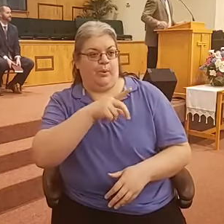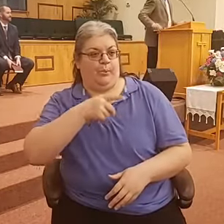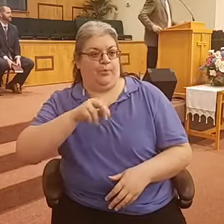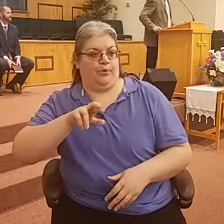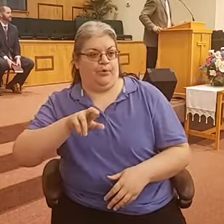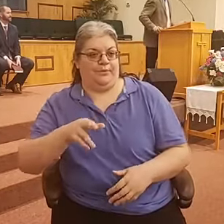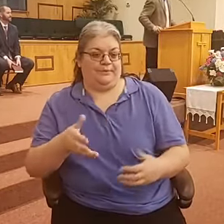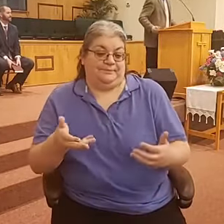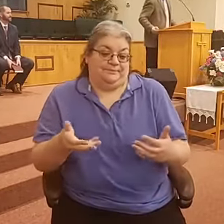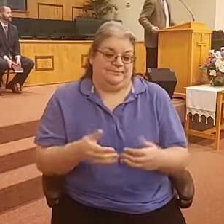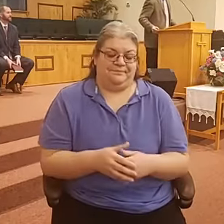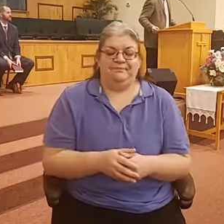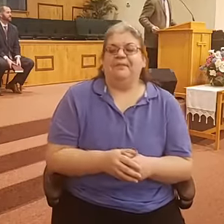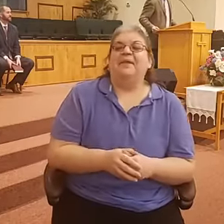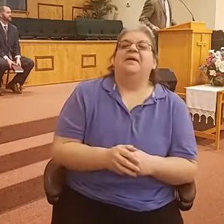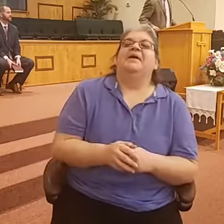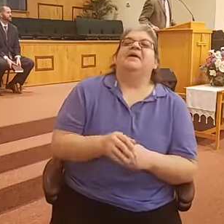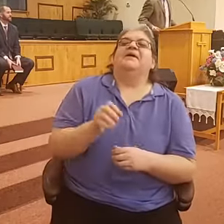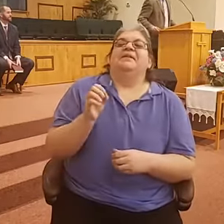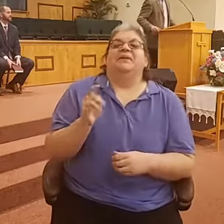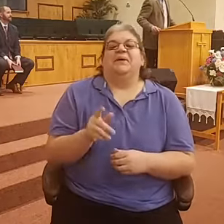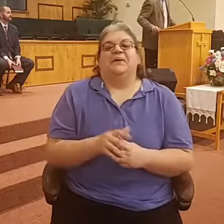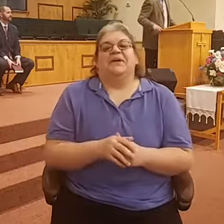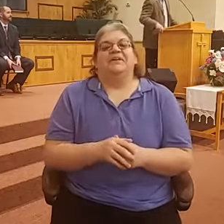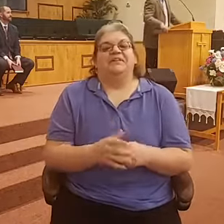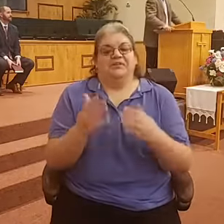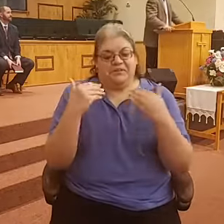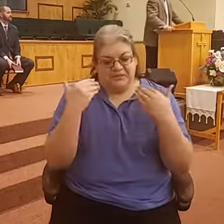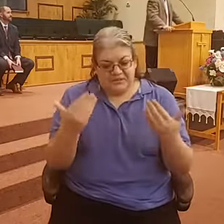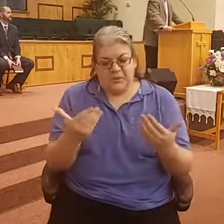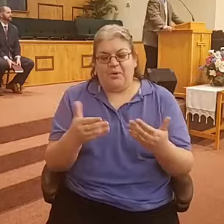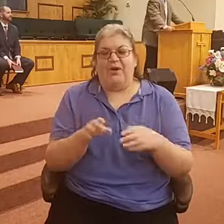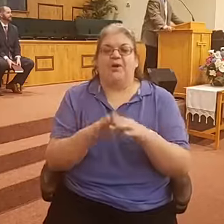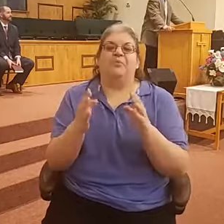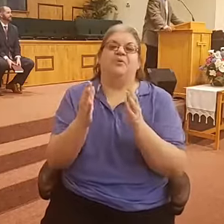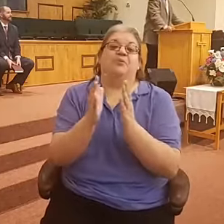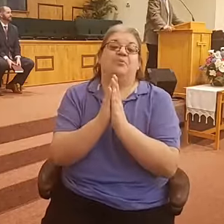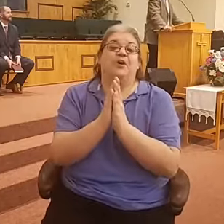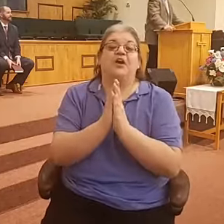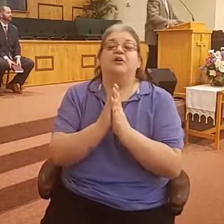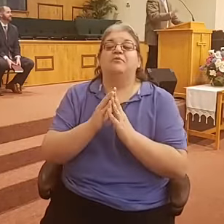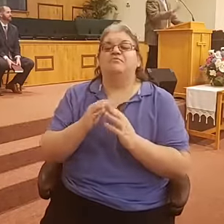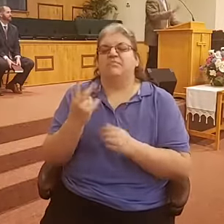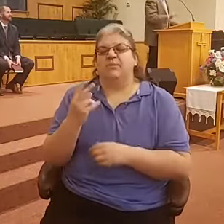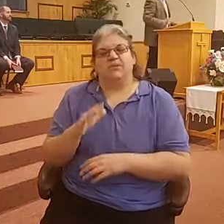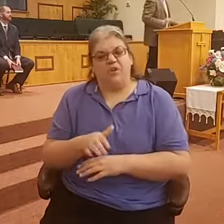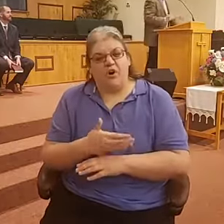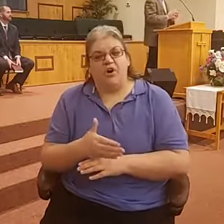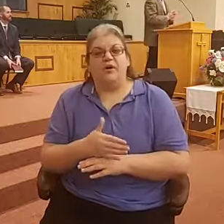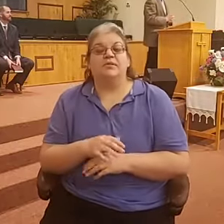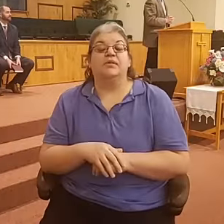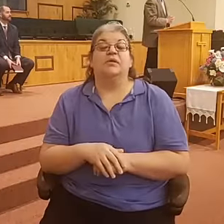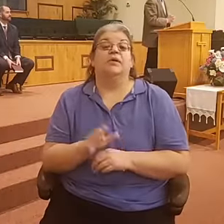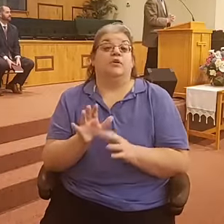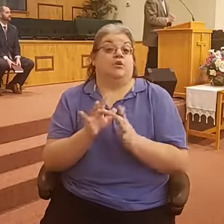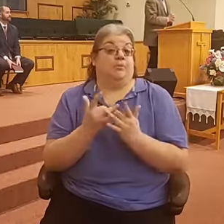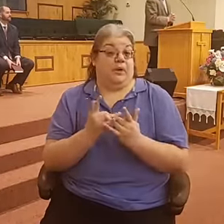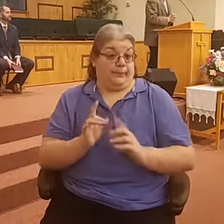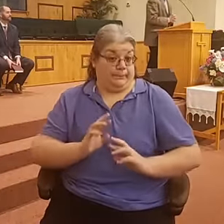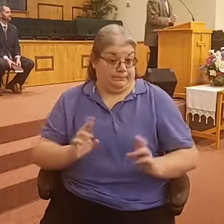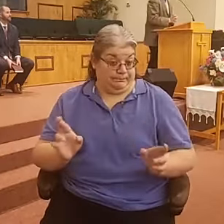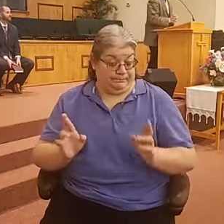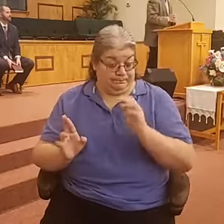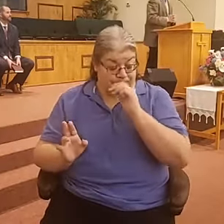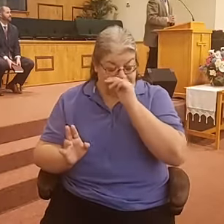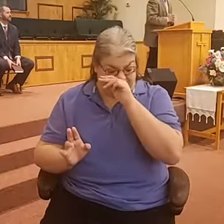want to go ahead and open us in prayer, get us started here. We're going to have a couple songs. And once again, grab your Bible, if you would,